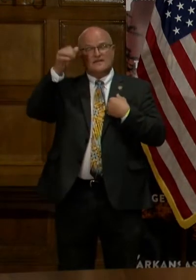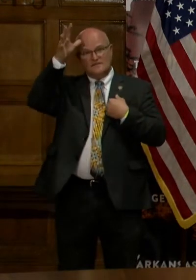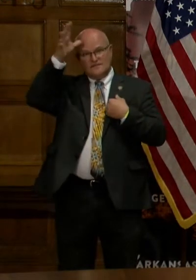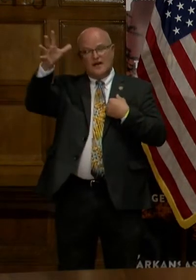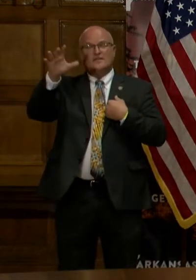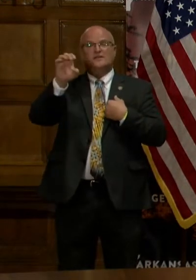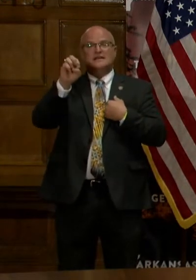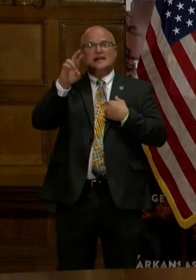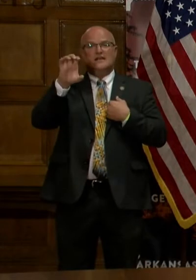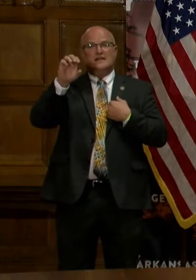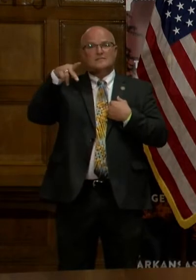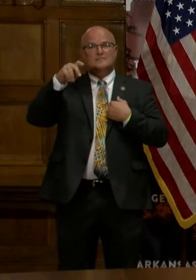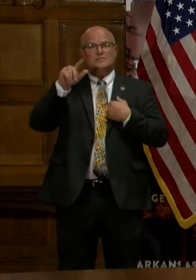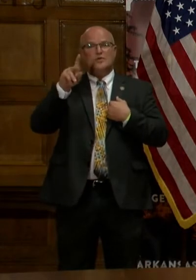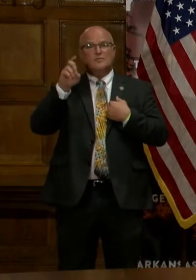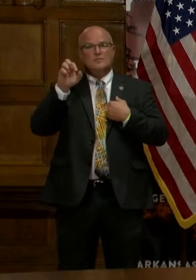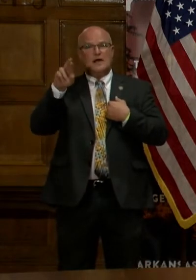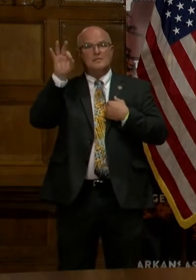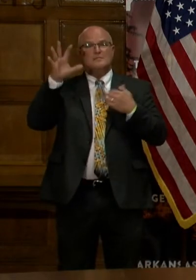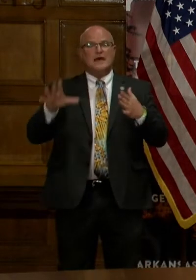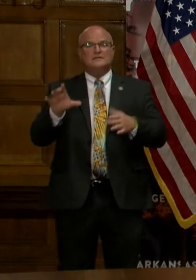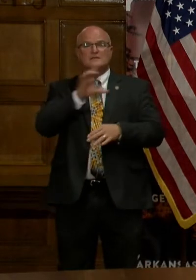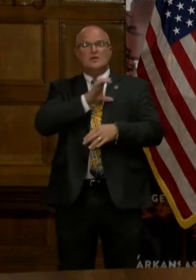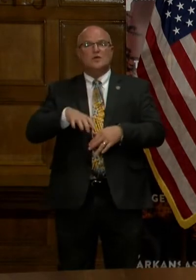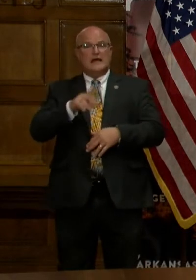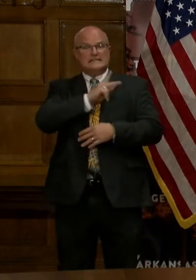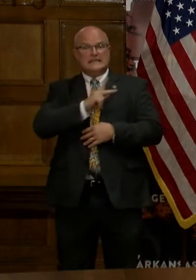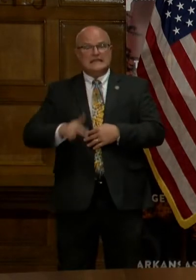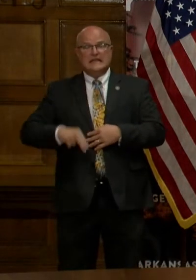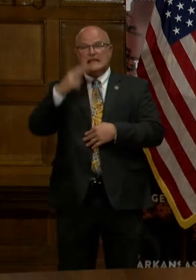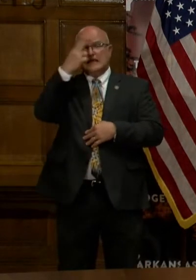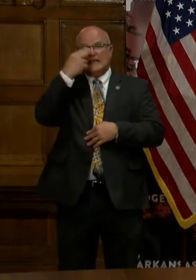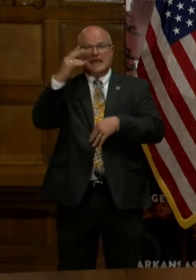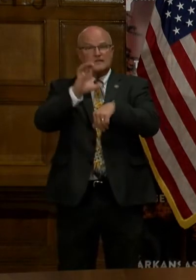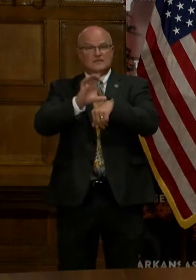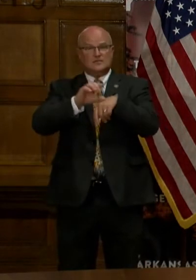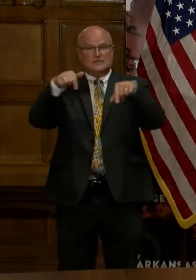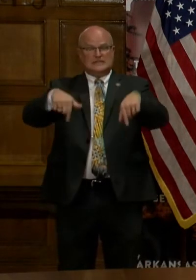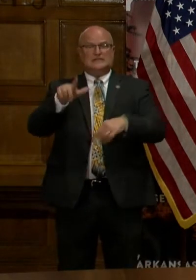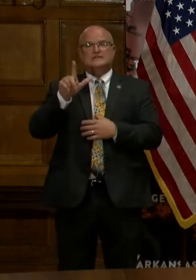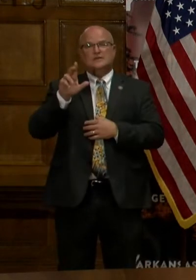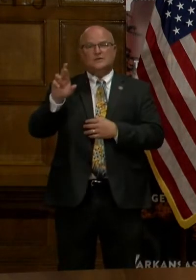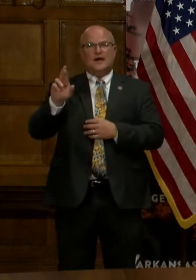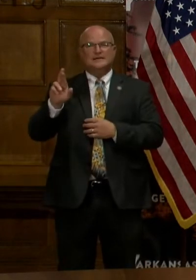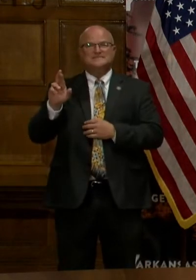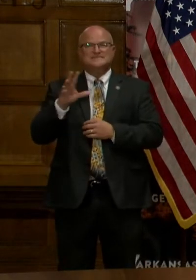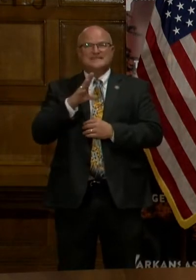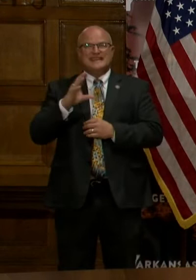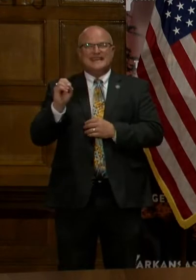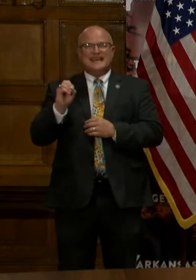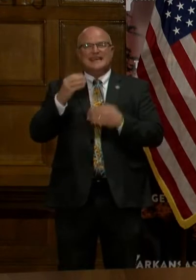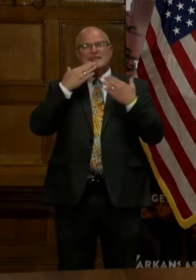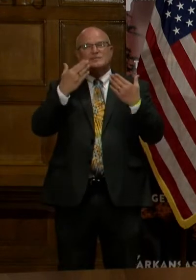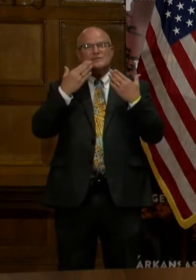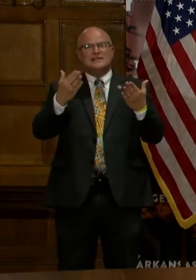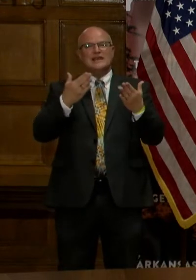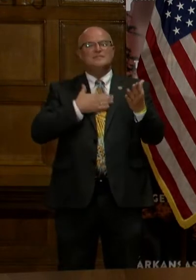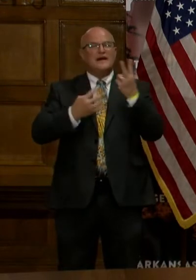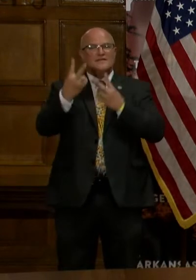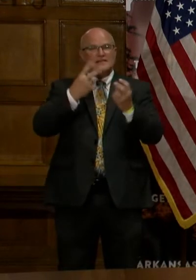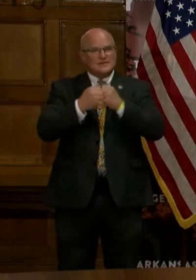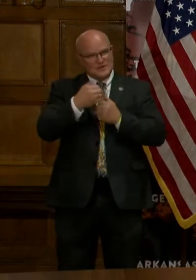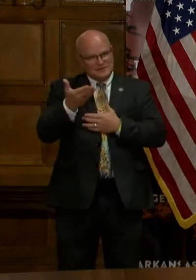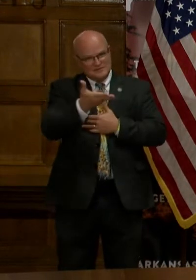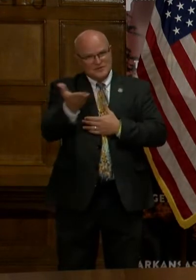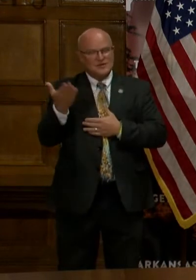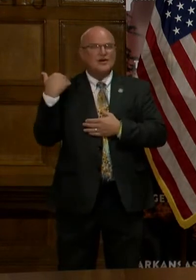Eric Pohlmeyer, pastor of Christ the King Catholic Church in Little Rock. And I appreciated my visit with